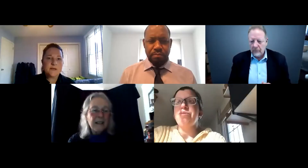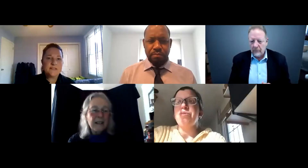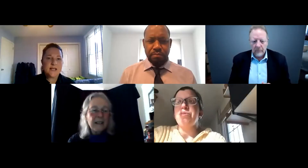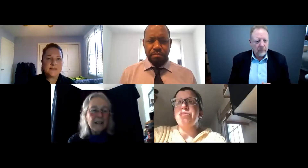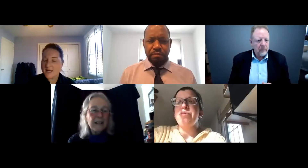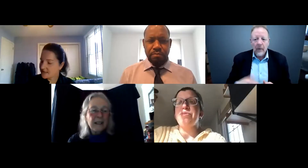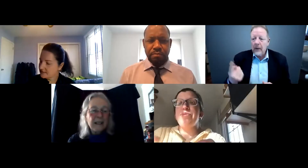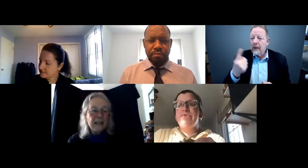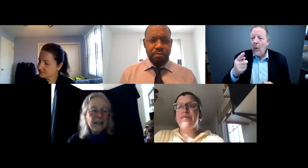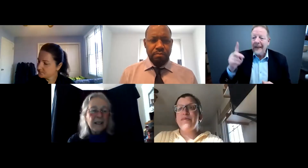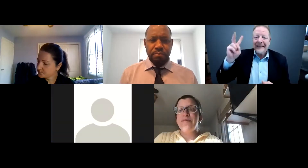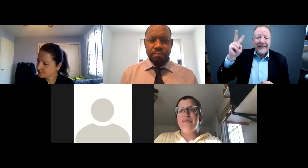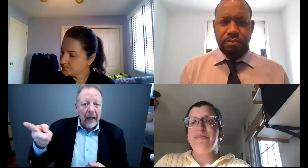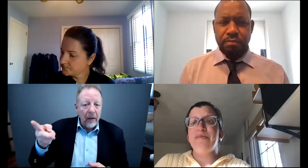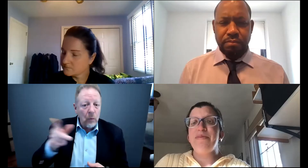Can somebody second that?